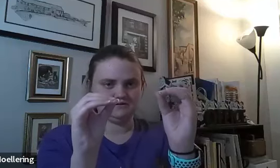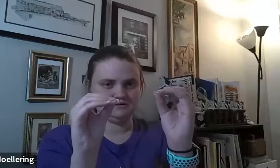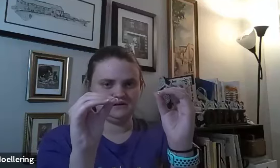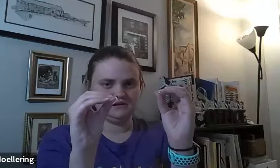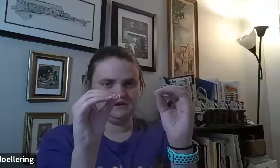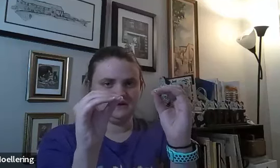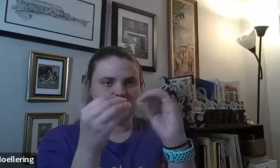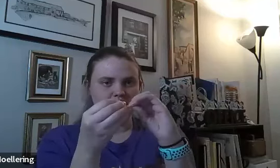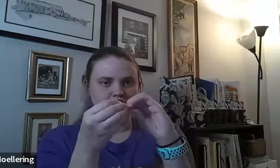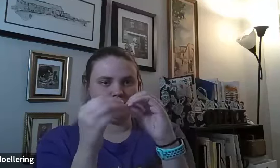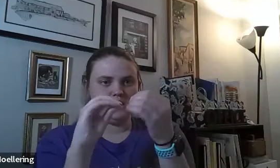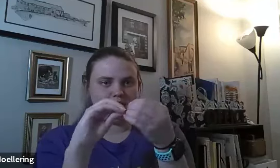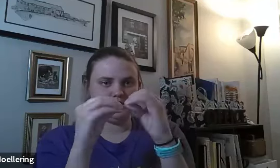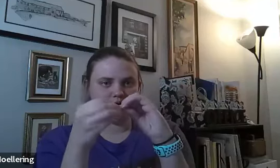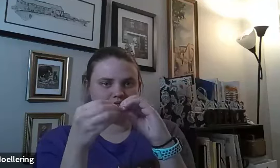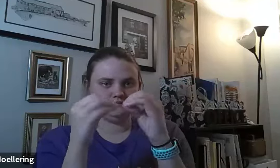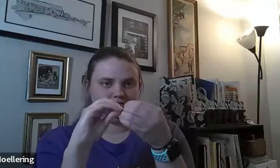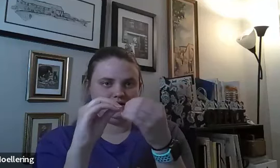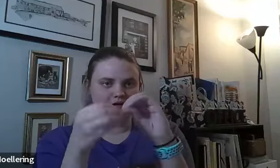zeros, and you're going to go number.